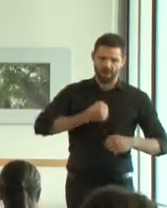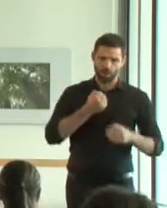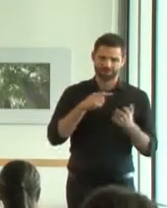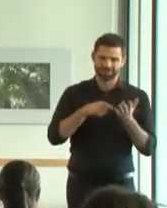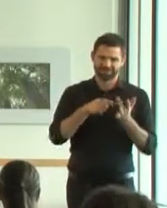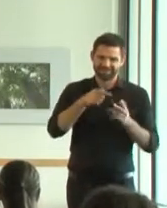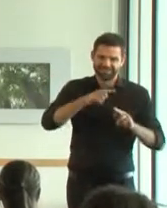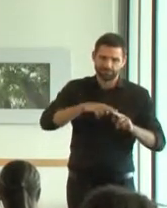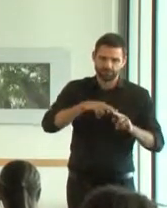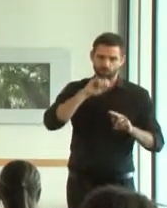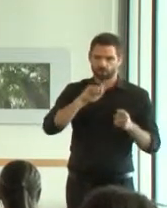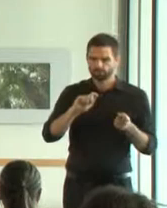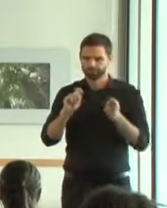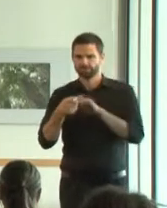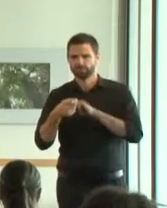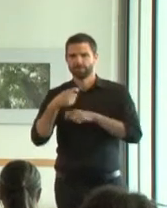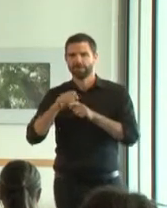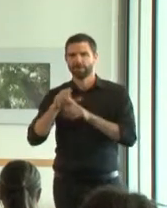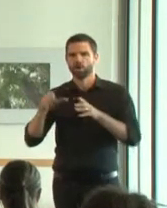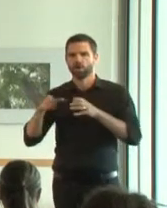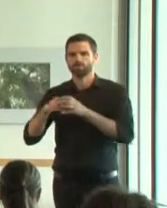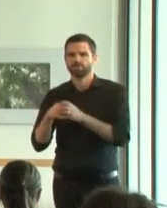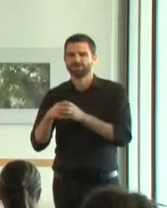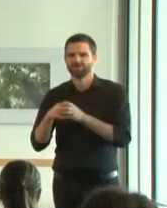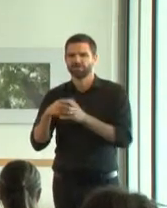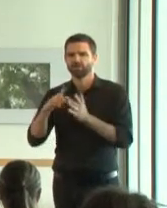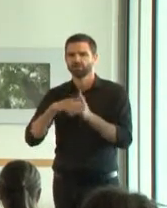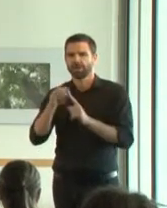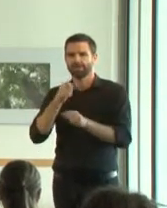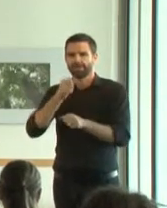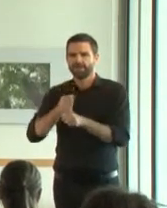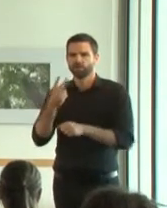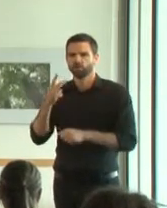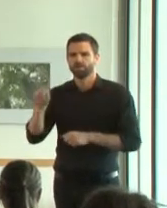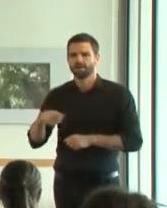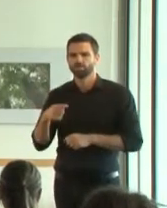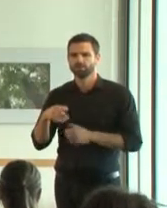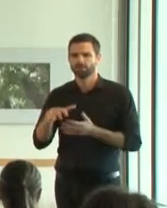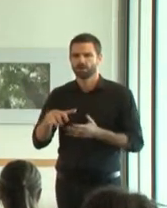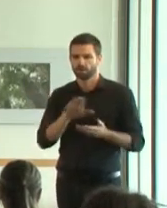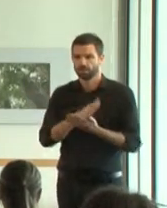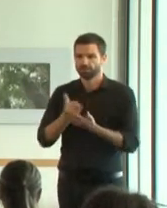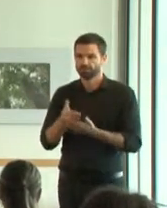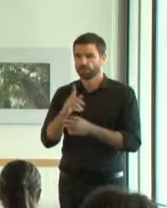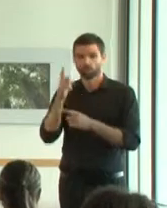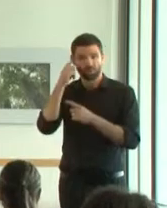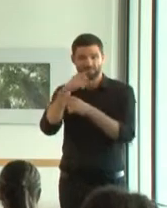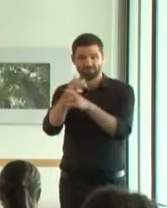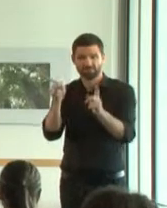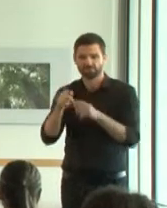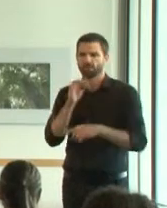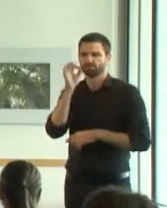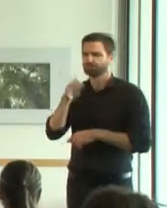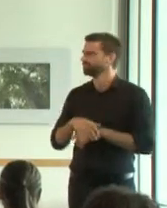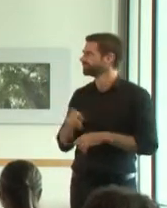NZDFs and turning them into these compressed JPEG 2000 files. What do you reckon? And this is actually a grab from a bit of a tool